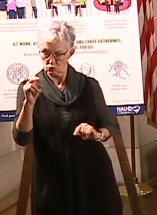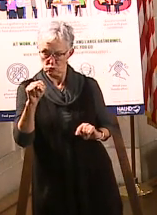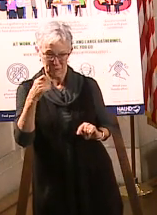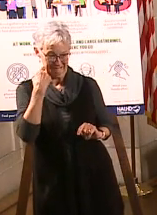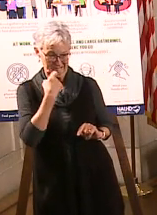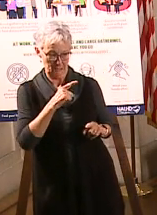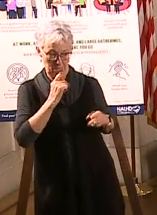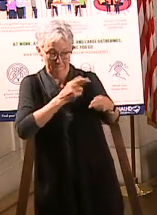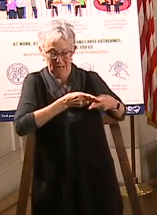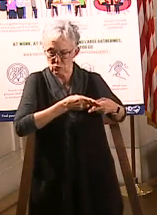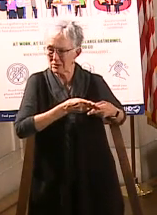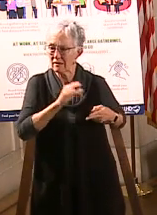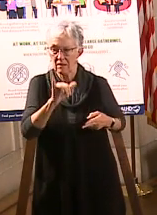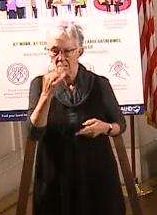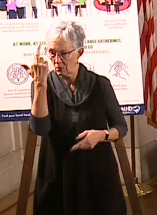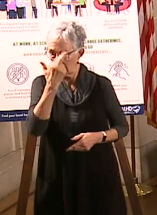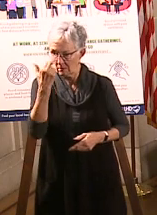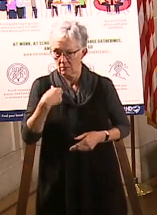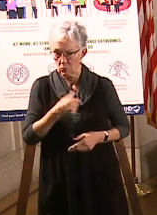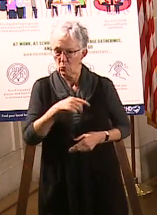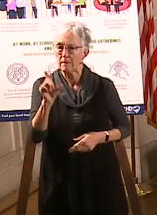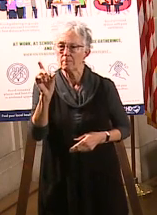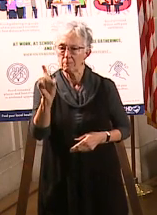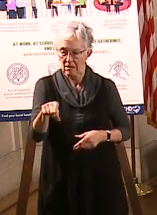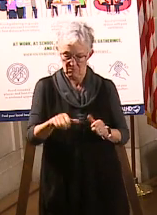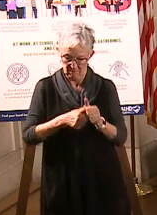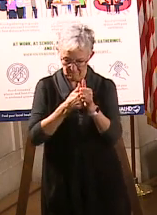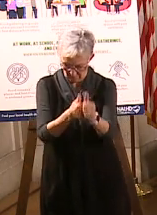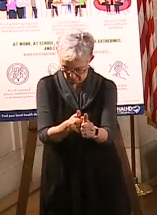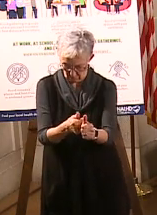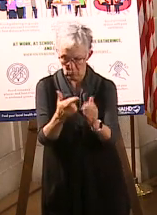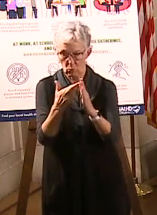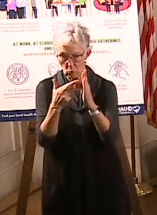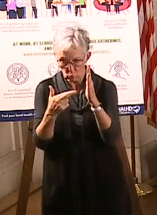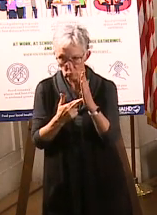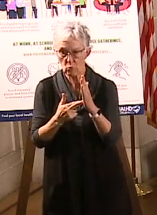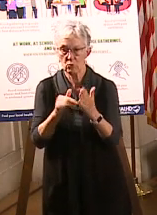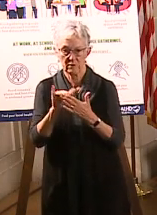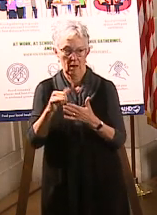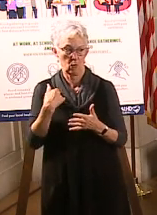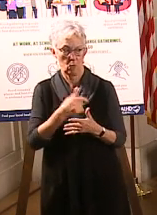to practice all the tools that we have to be able to slow down the spread of the virus here in Nebraska.